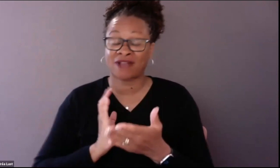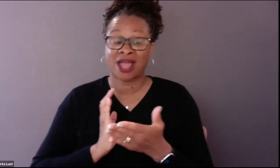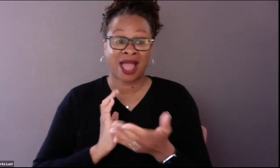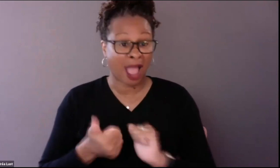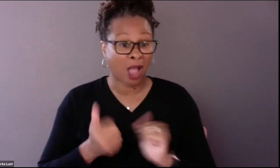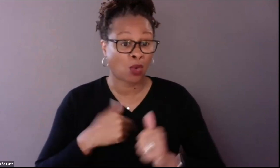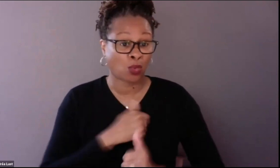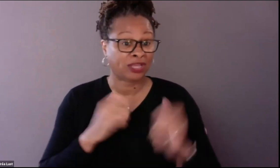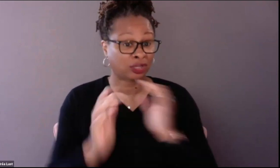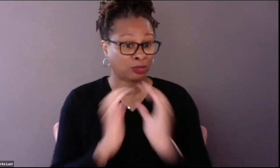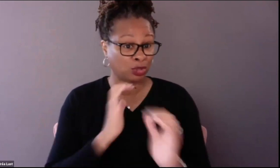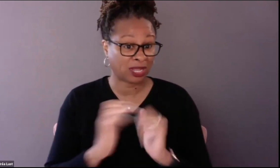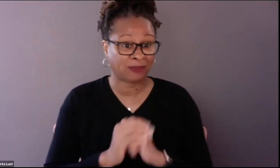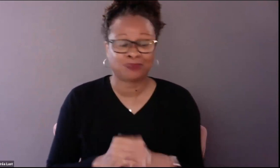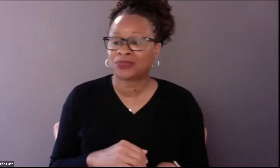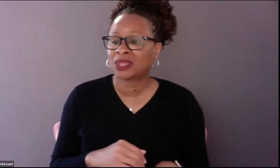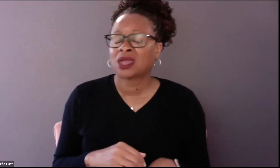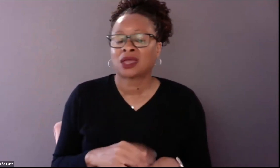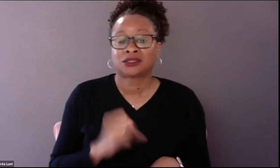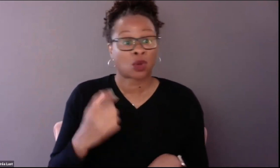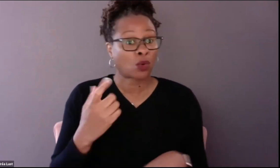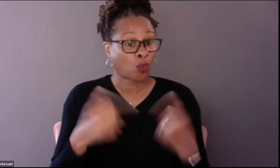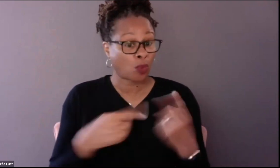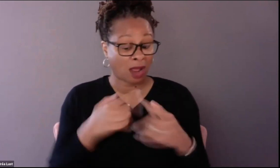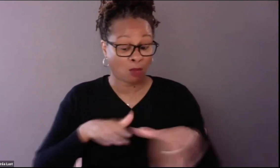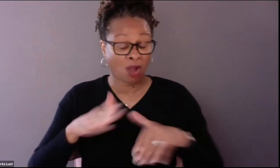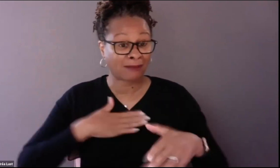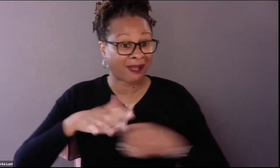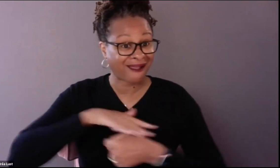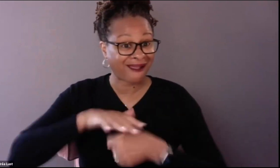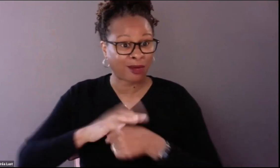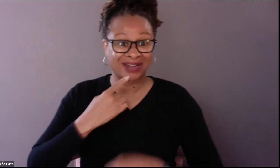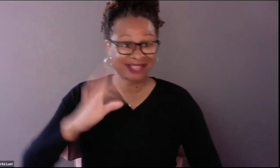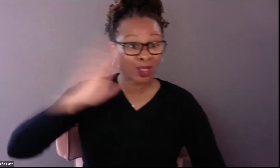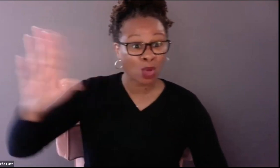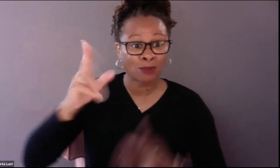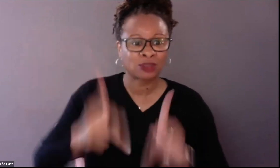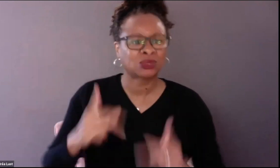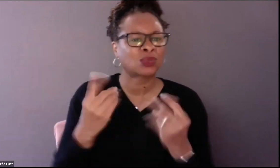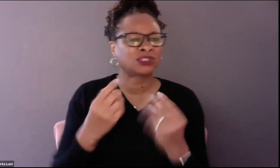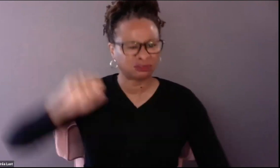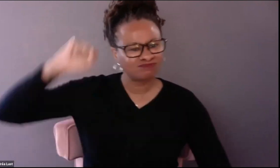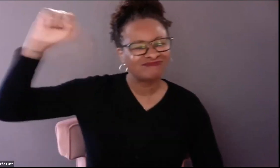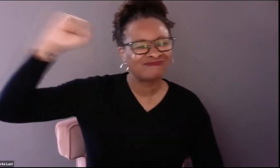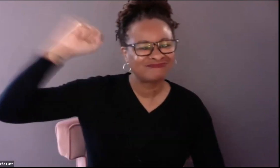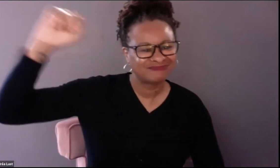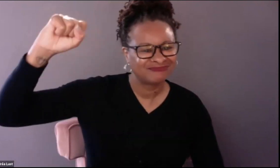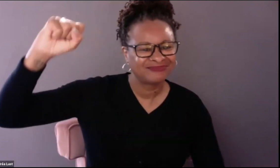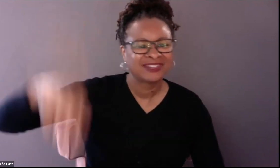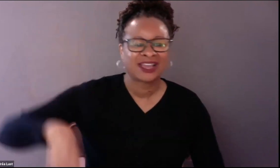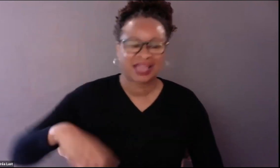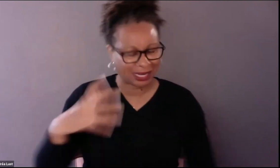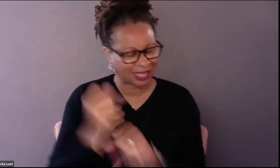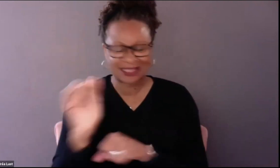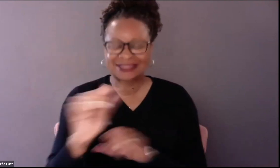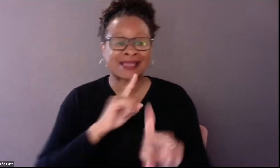now when I'm walking around the neighborhood or I'm driving around the neighborhood, when I greet somebody, I'm greeting them with a right fist in the air, and I get a right